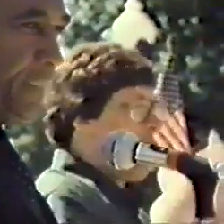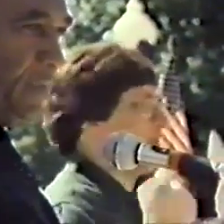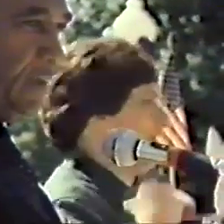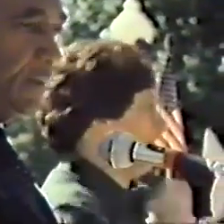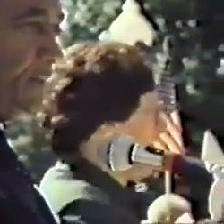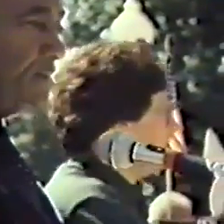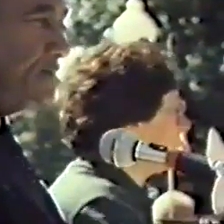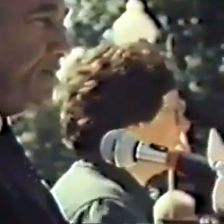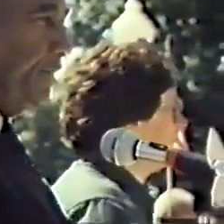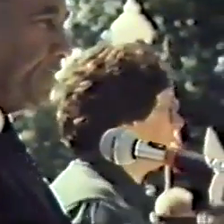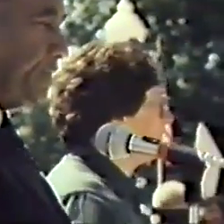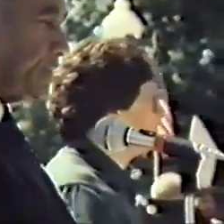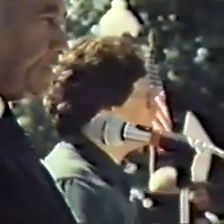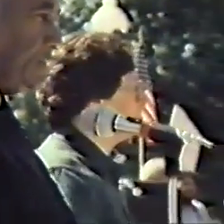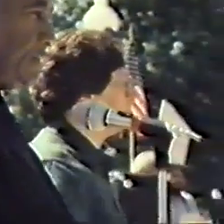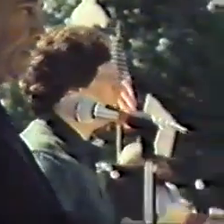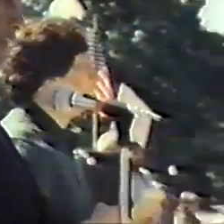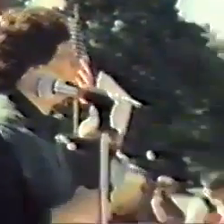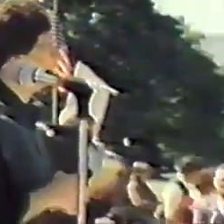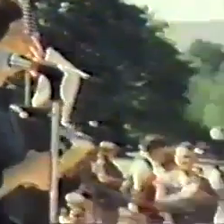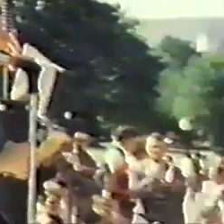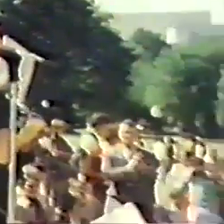Senate.